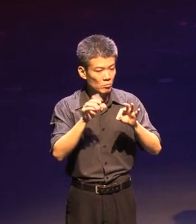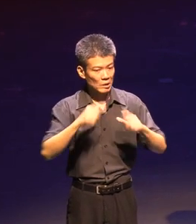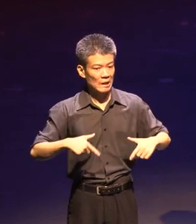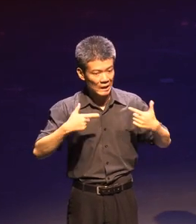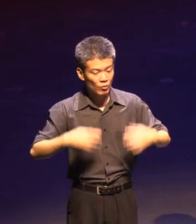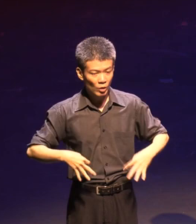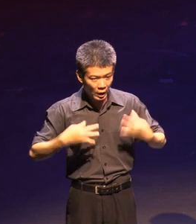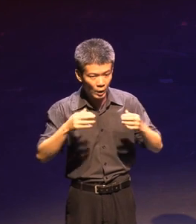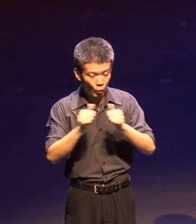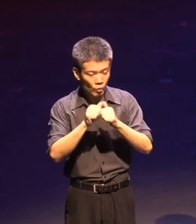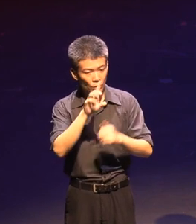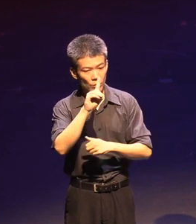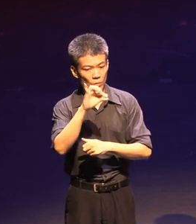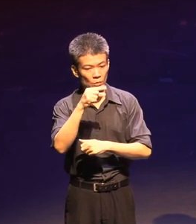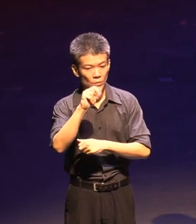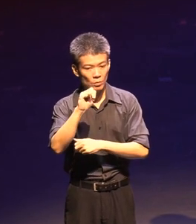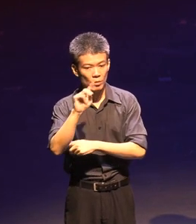live life with dignity.